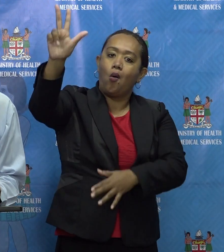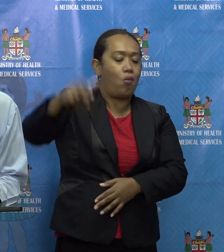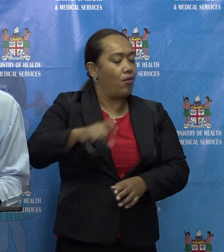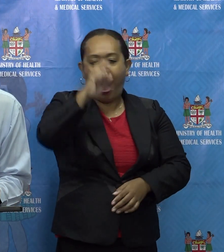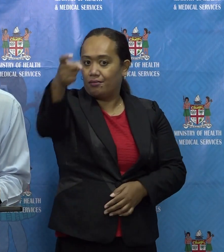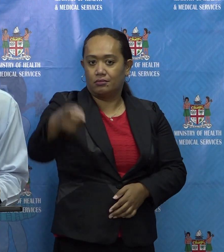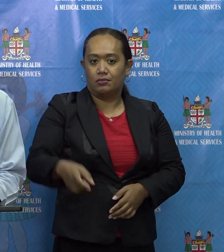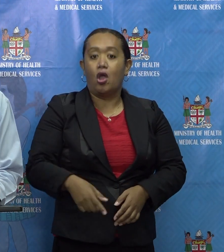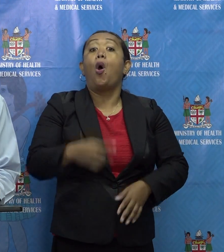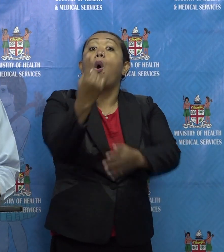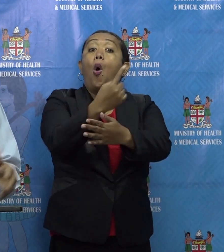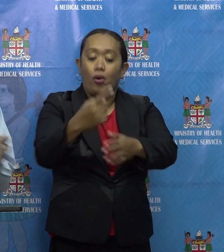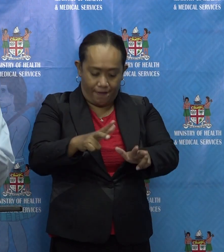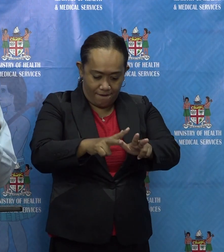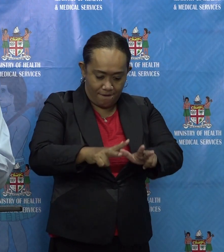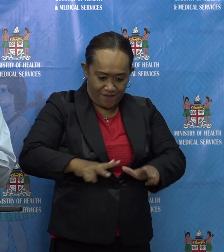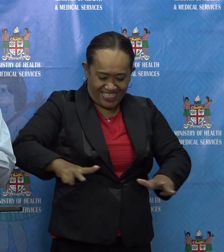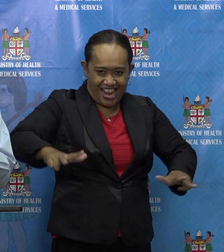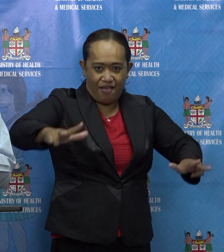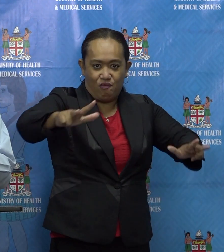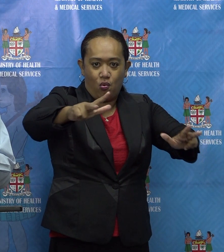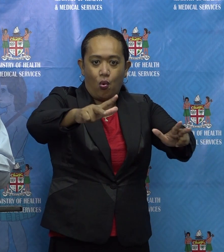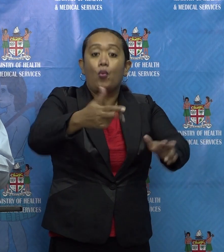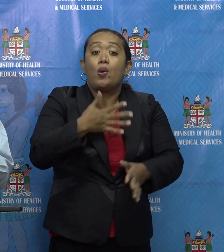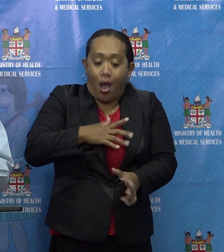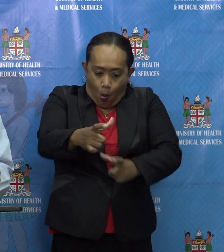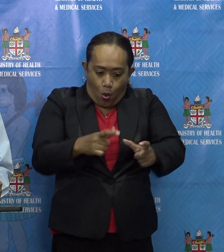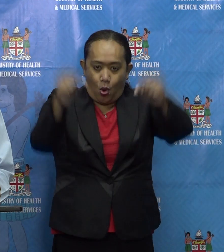other islands. This battle we have to contain in Viti Levu.